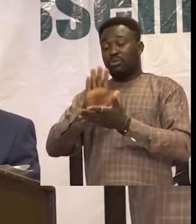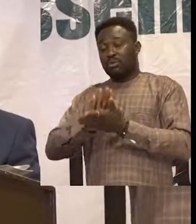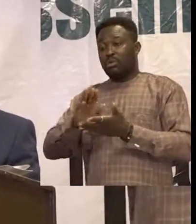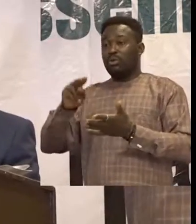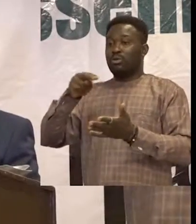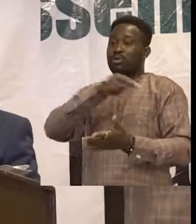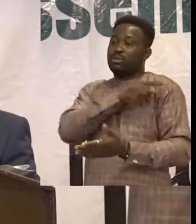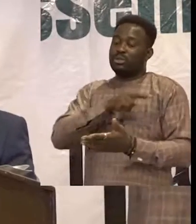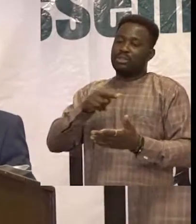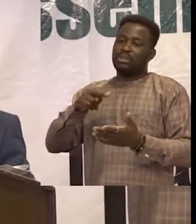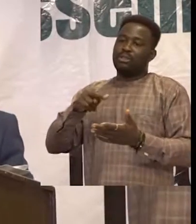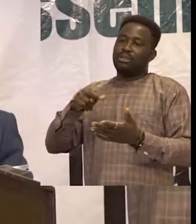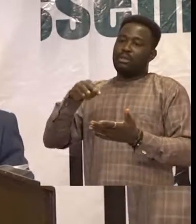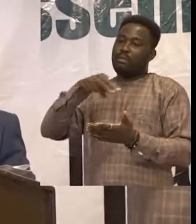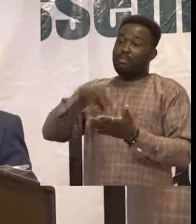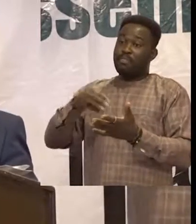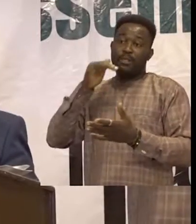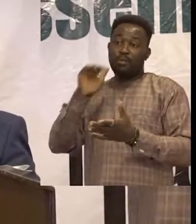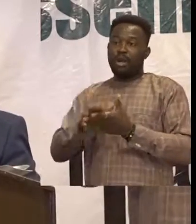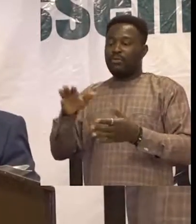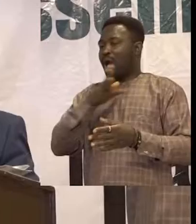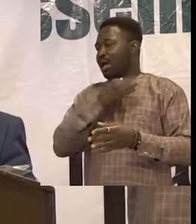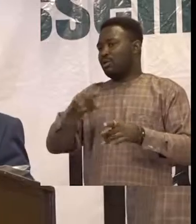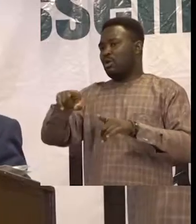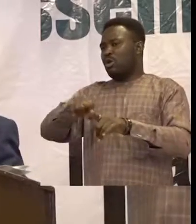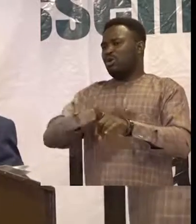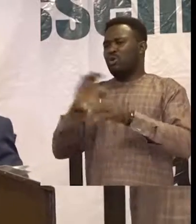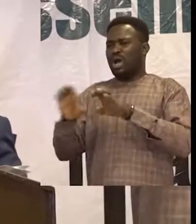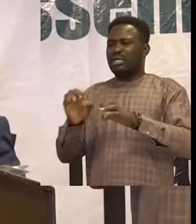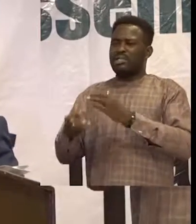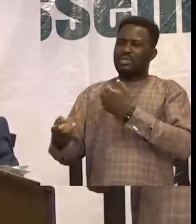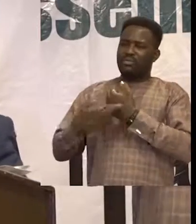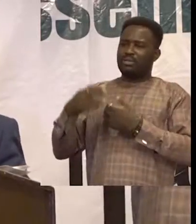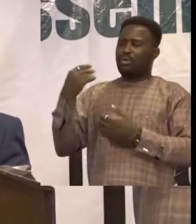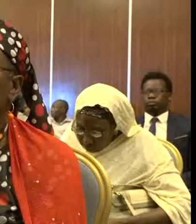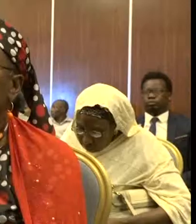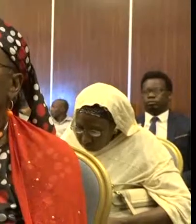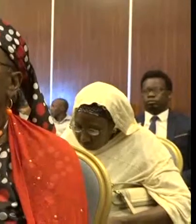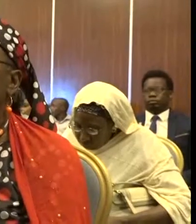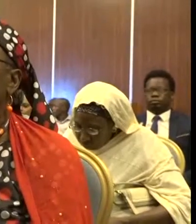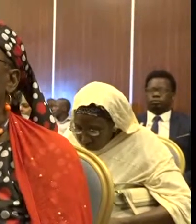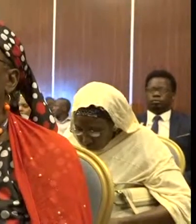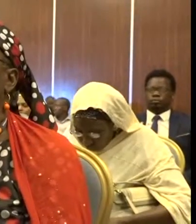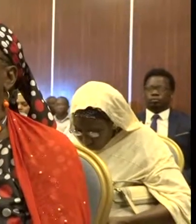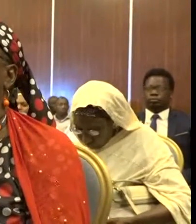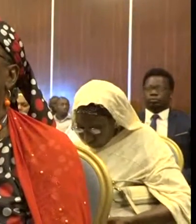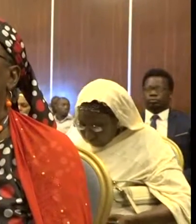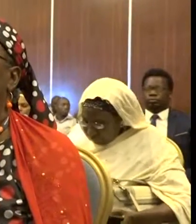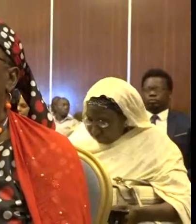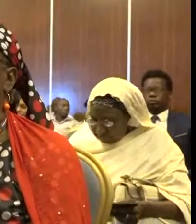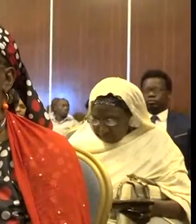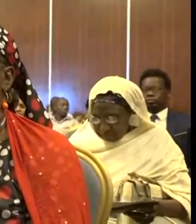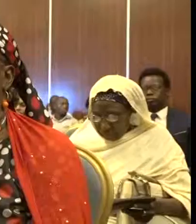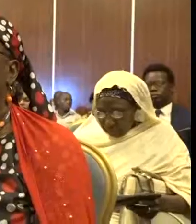Midwives on Postpartum Family Planning and Long-Acting Reversible Contraceptive Methods and Training